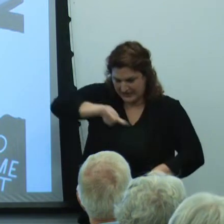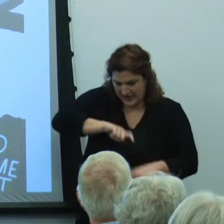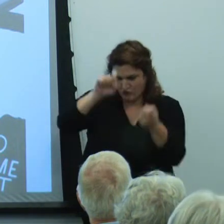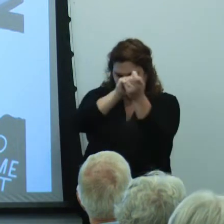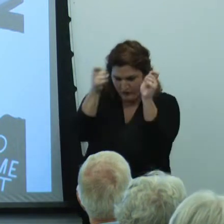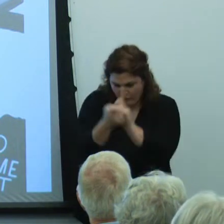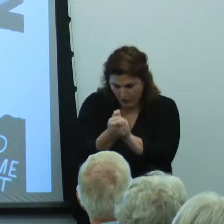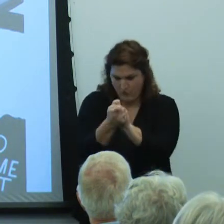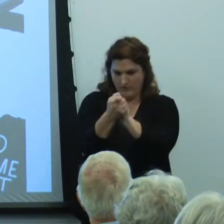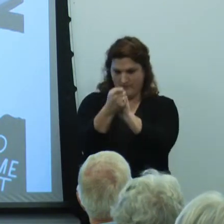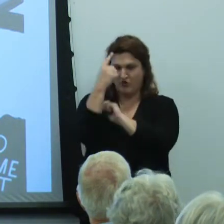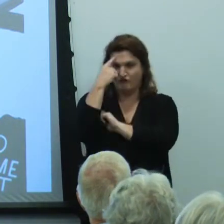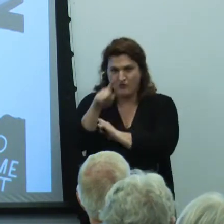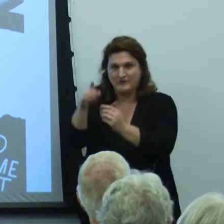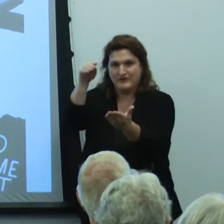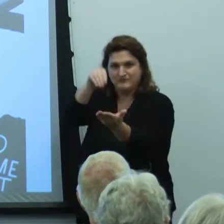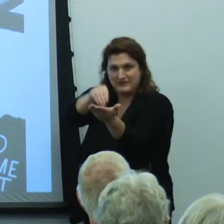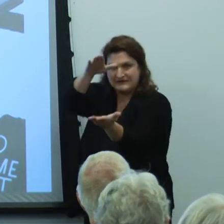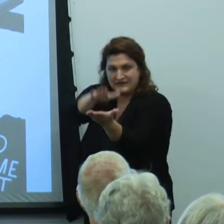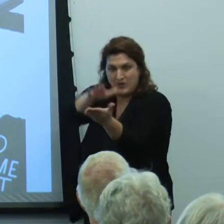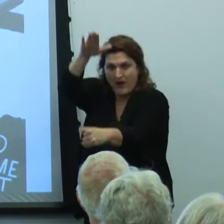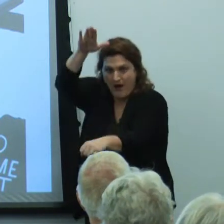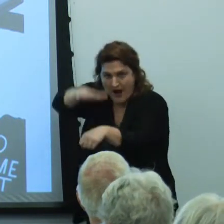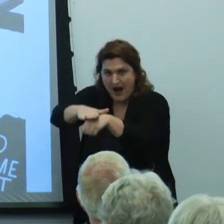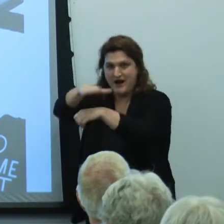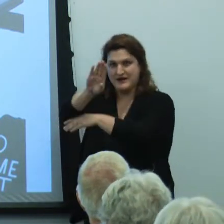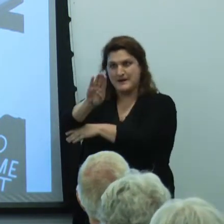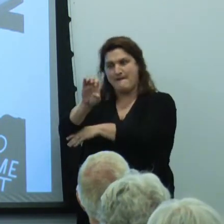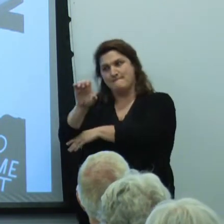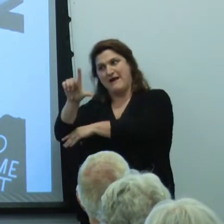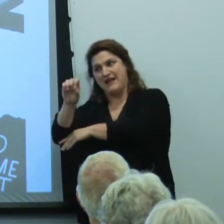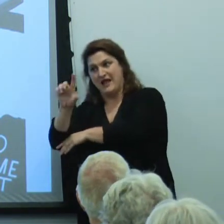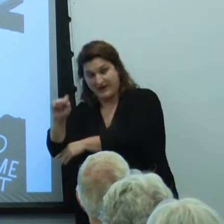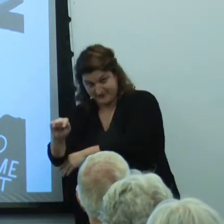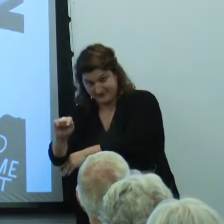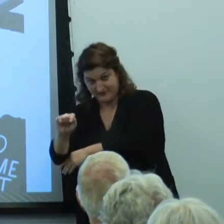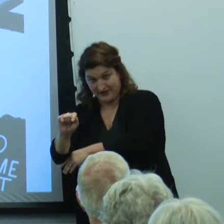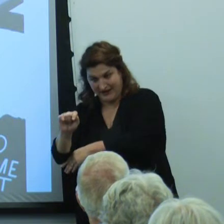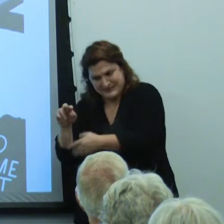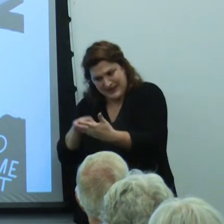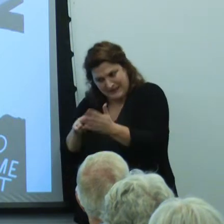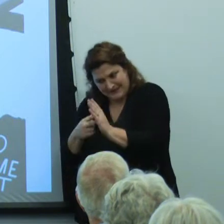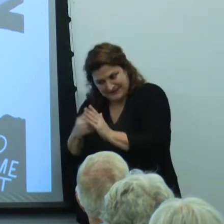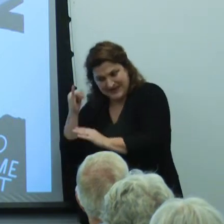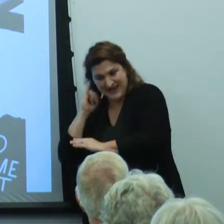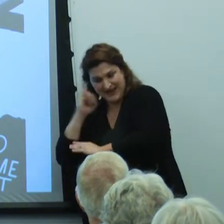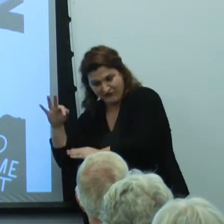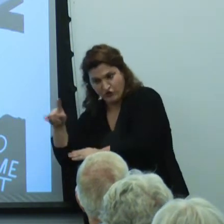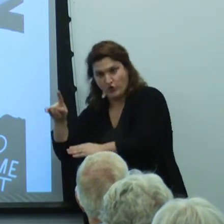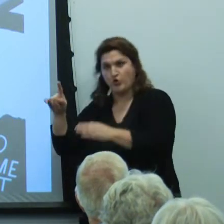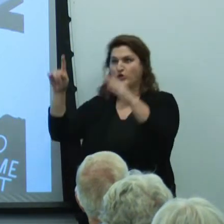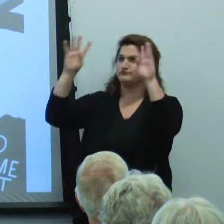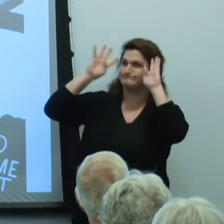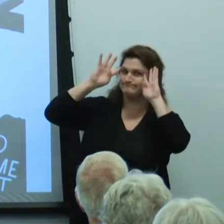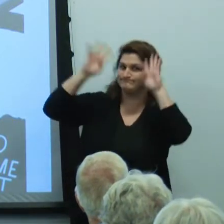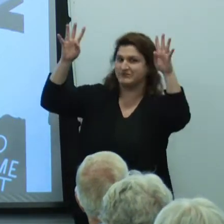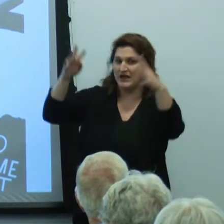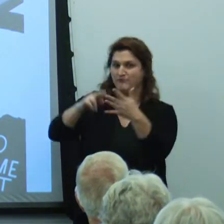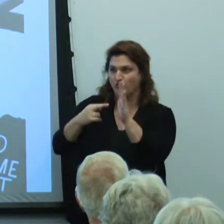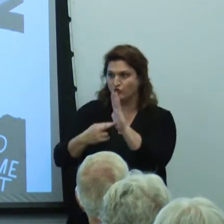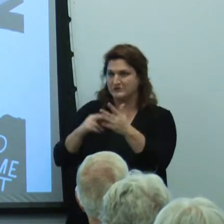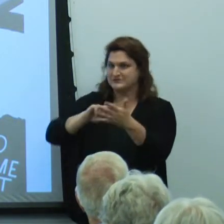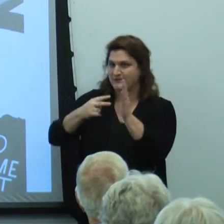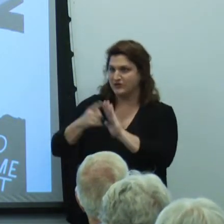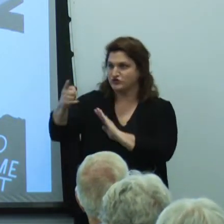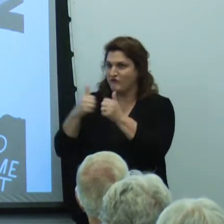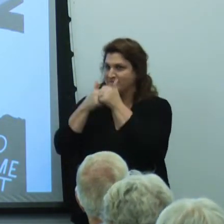on the ballot. Okay. Generally, when you create the rules, you follow the rules because you have buy-in, right? You have buy-in,